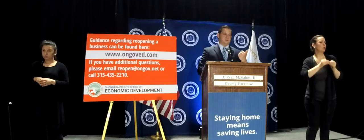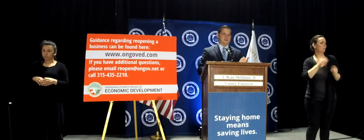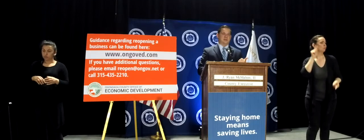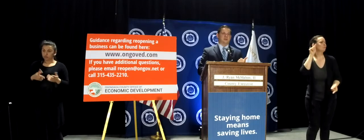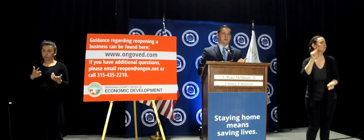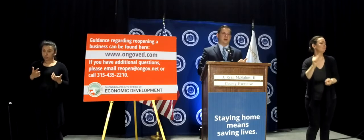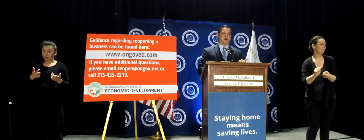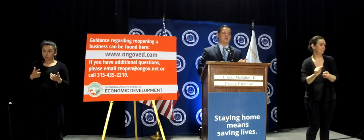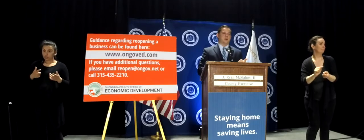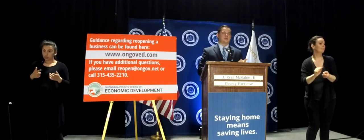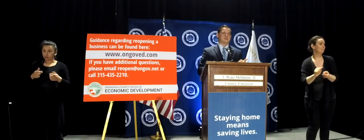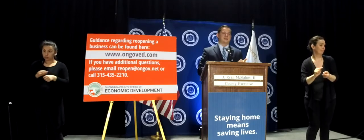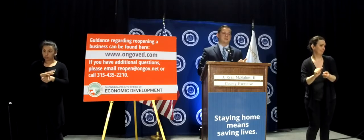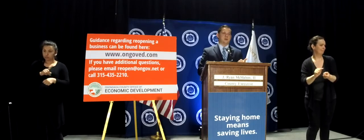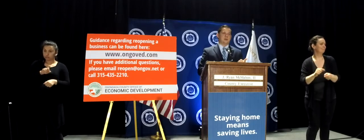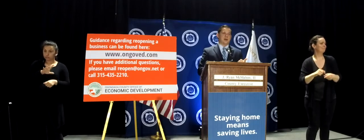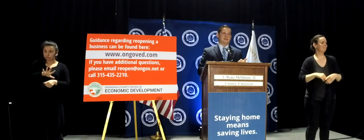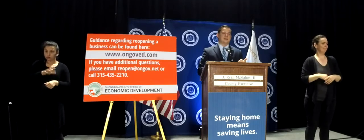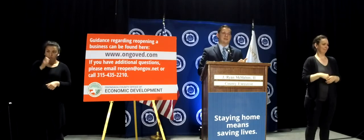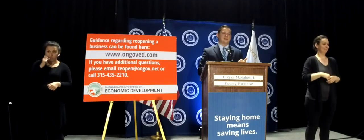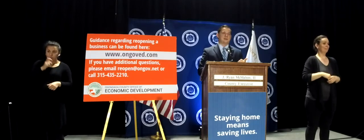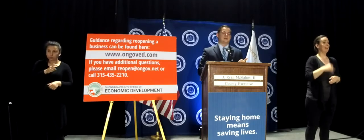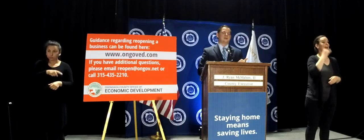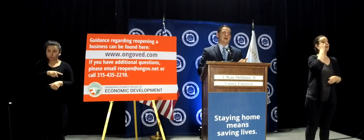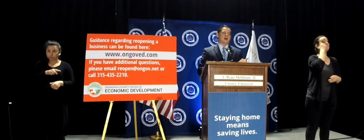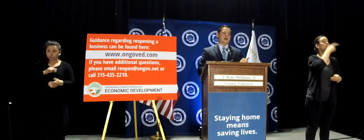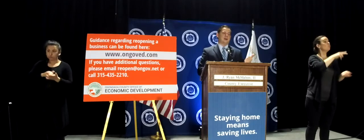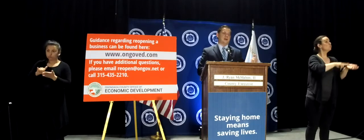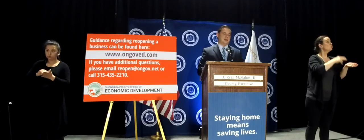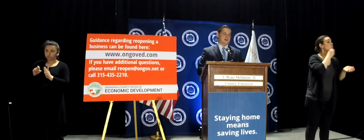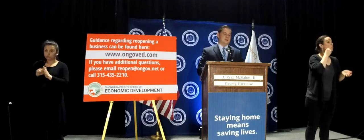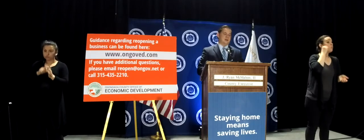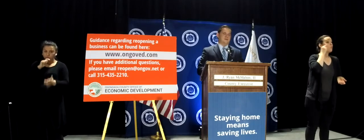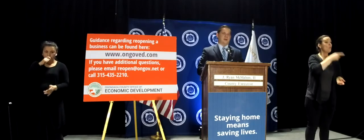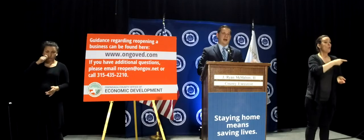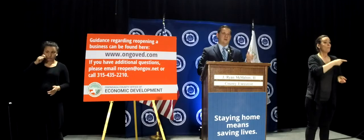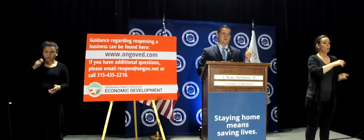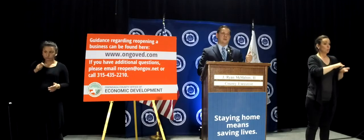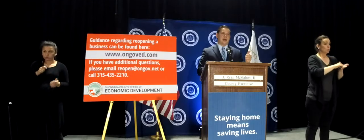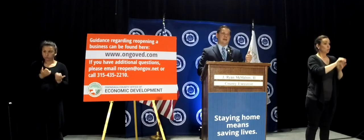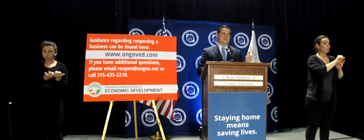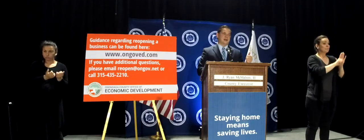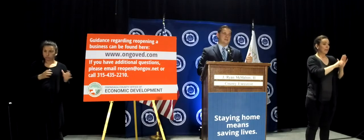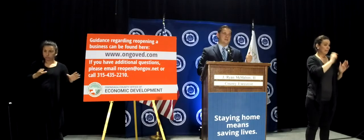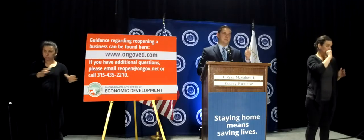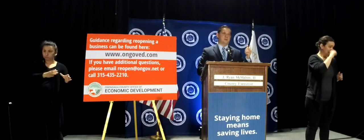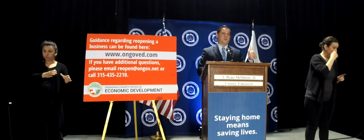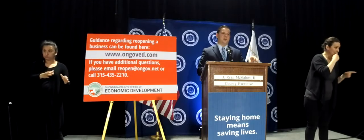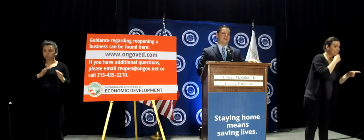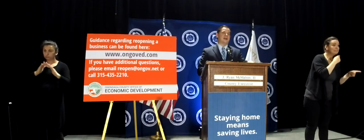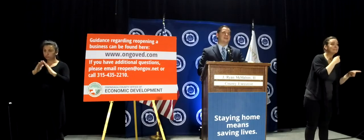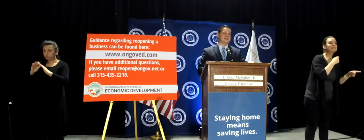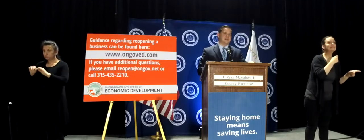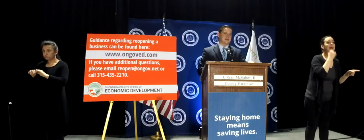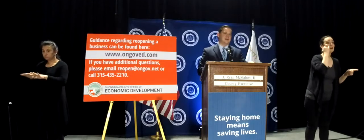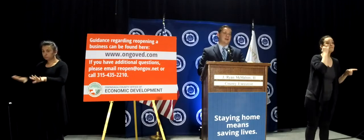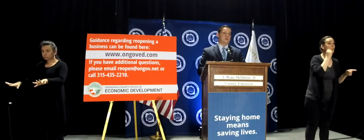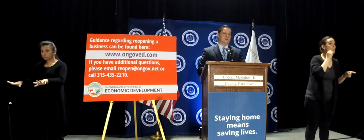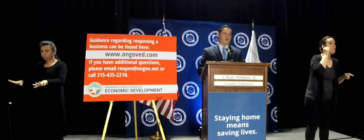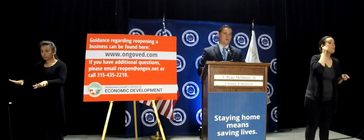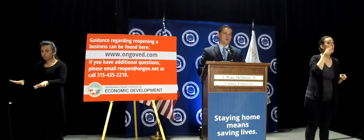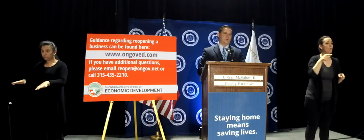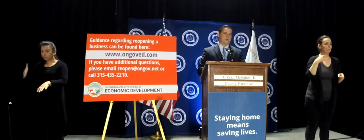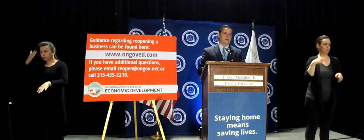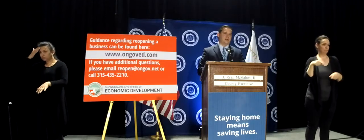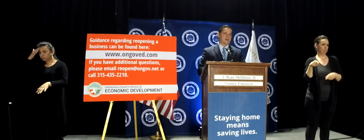driven, essentially right now New York State's doing that testing, and if they're household contacts, these are people that have gotten sick